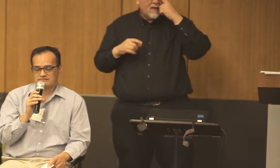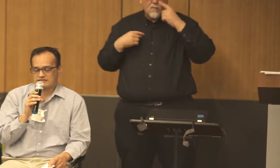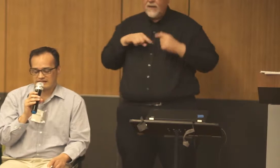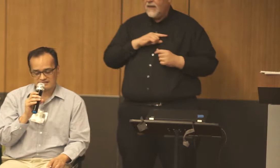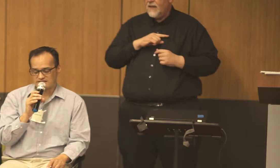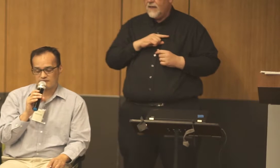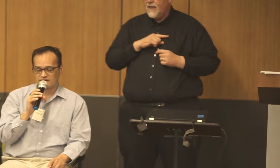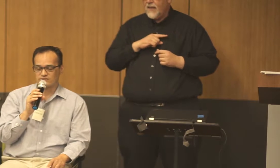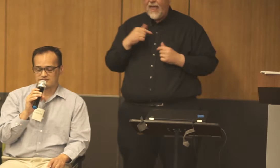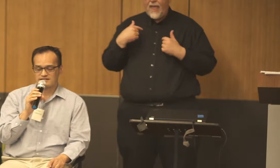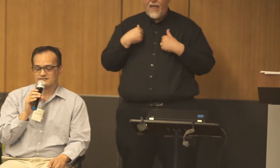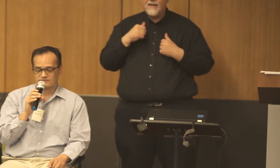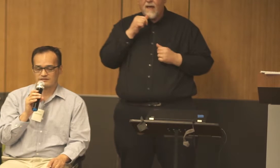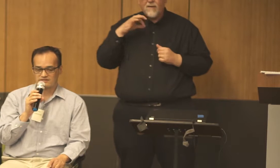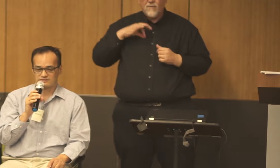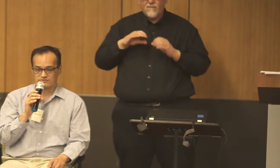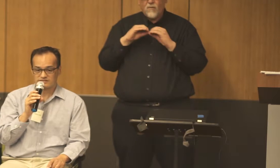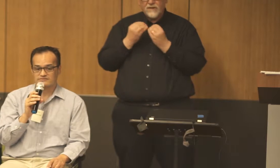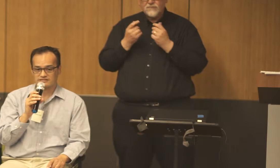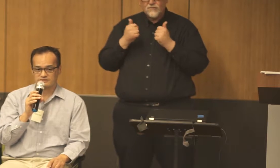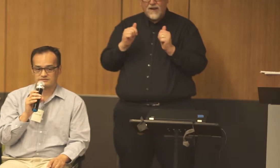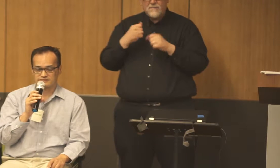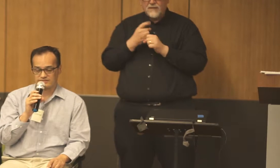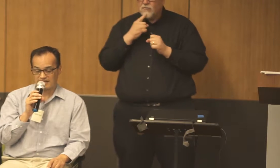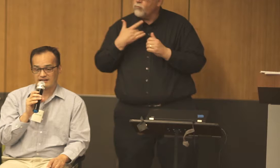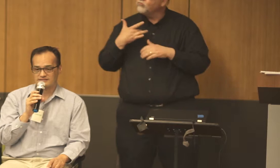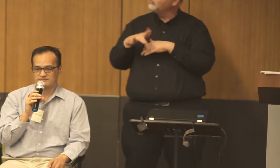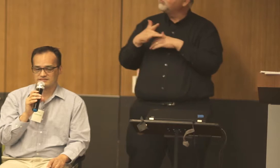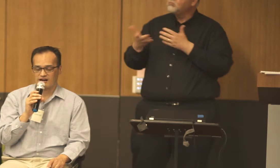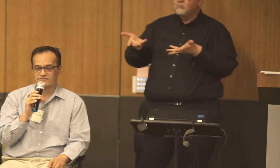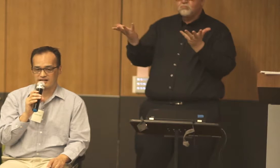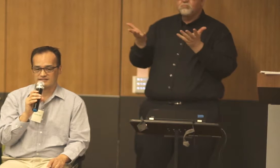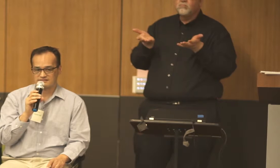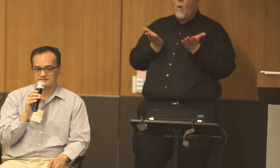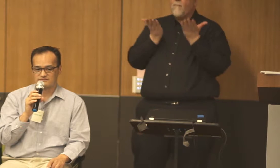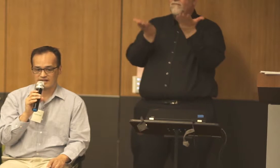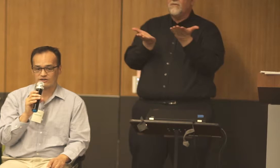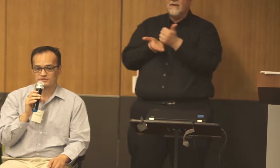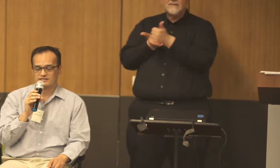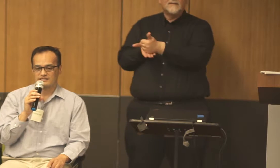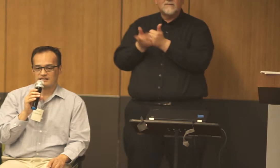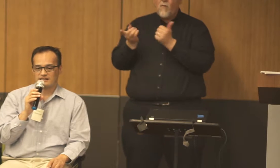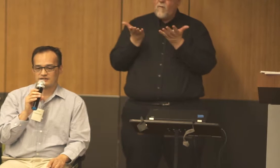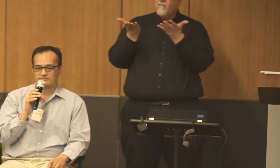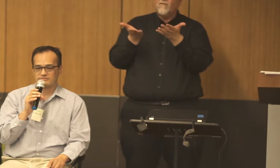We, like as a nonprofit organization, we try to make sure that we're available if we can to offer that assistance or